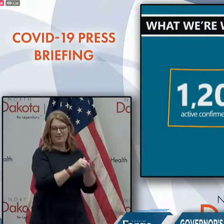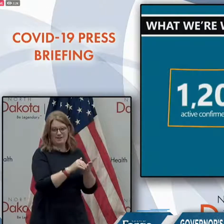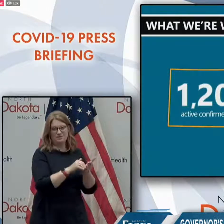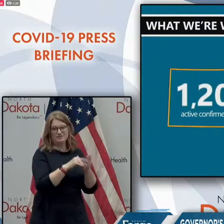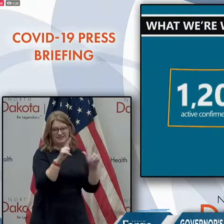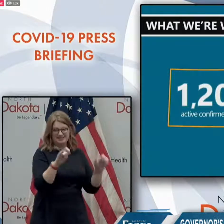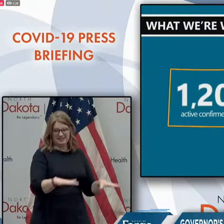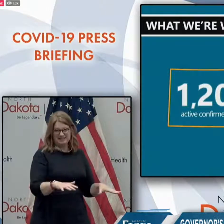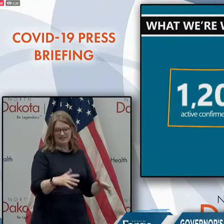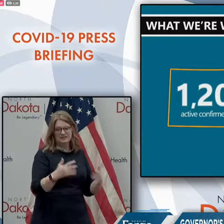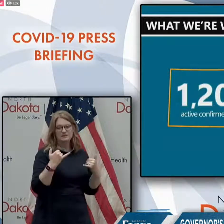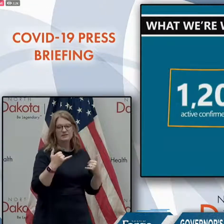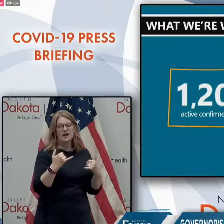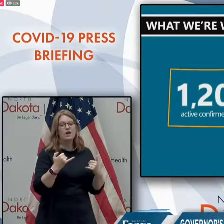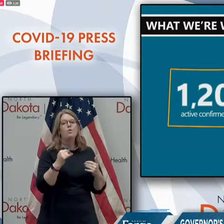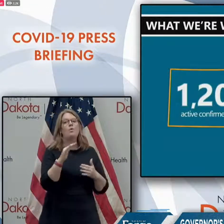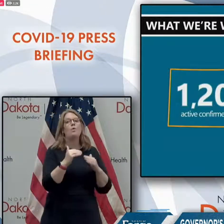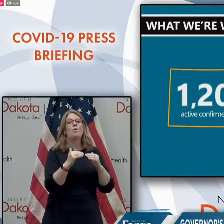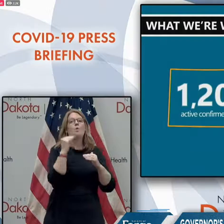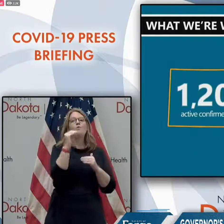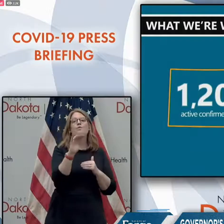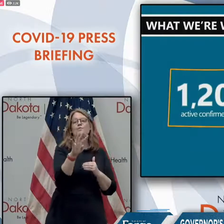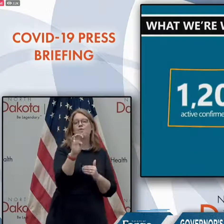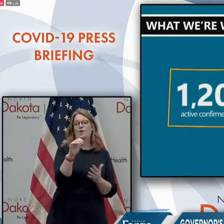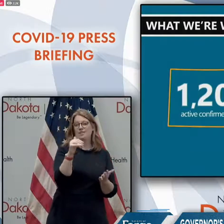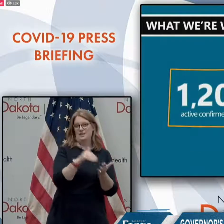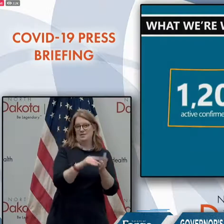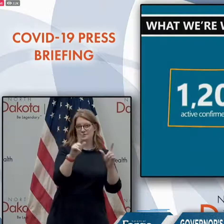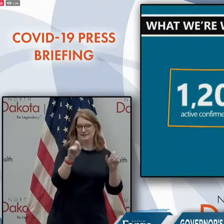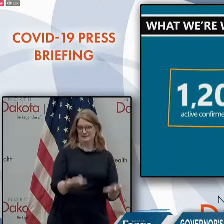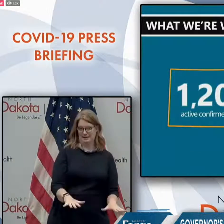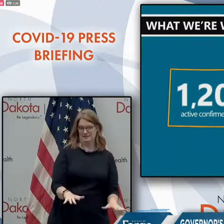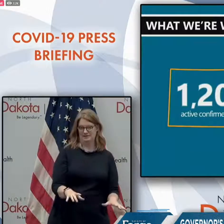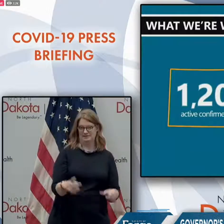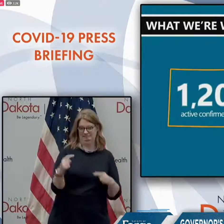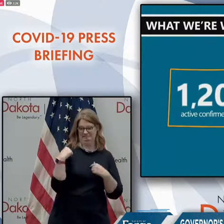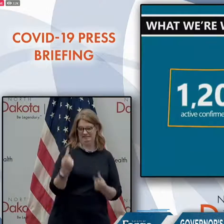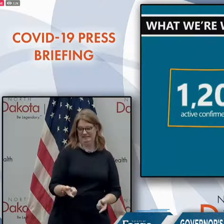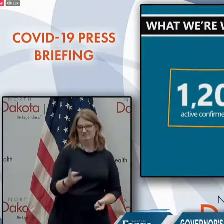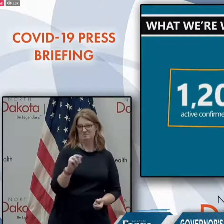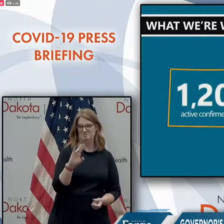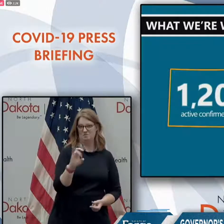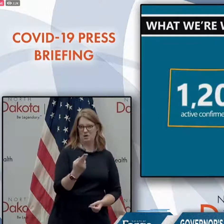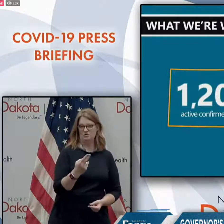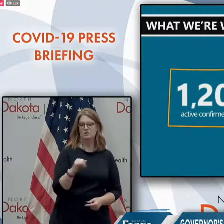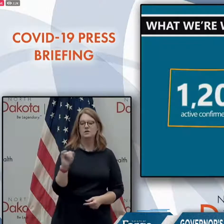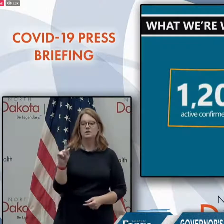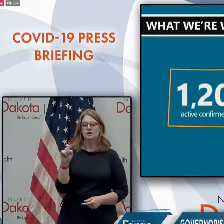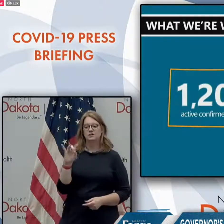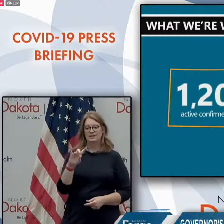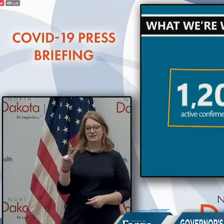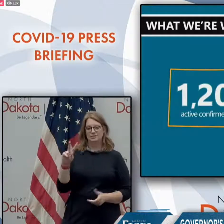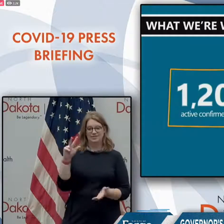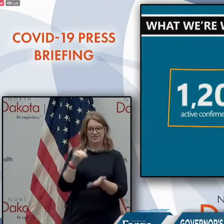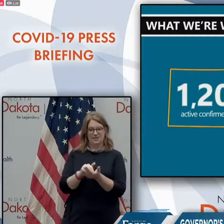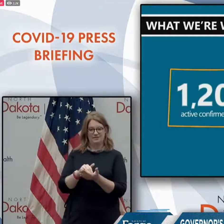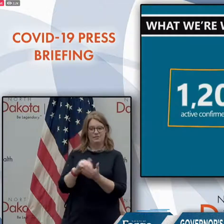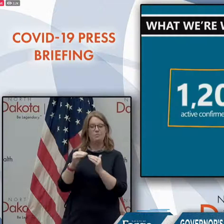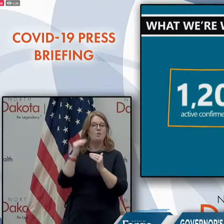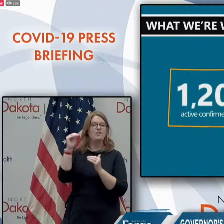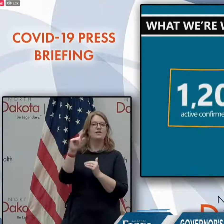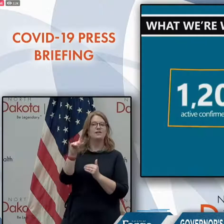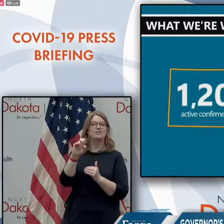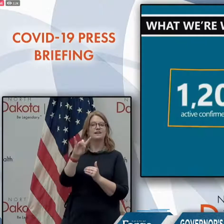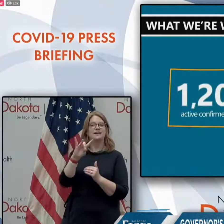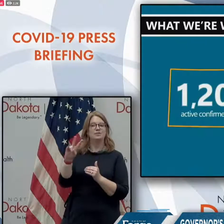That brings us to over 400,000 tests that have been completed since the beginning, and 182,000, more than